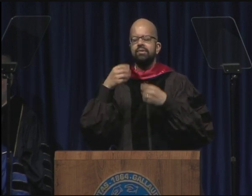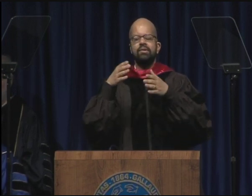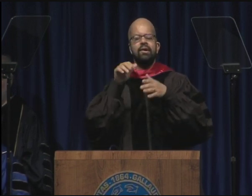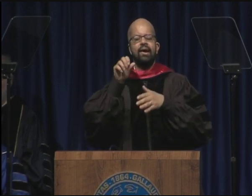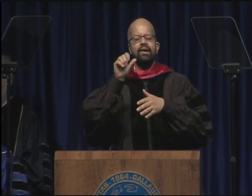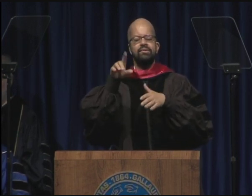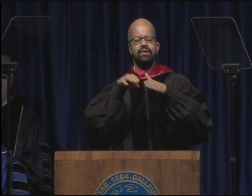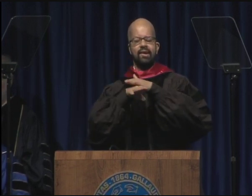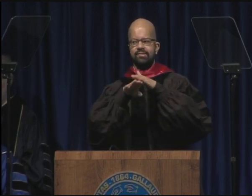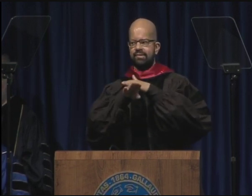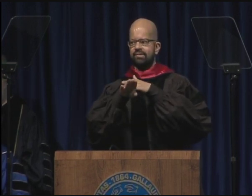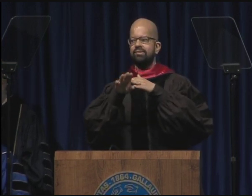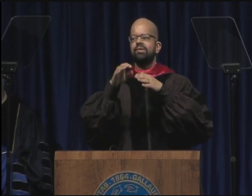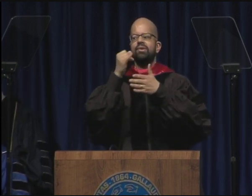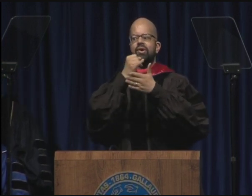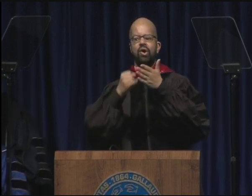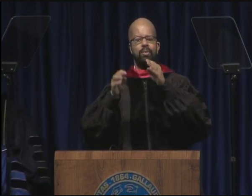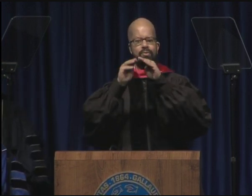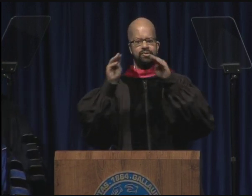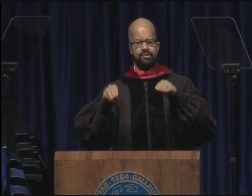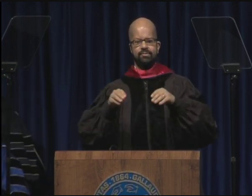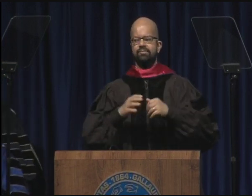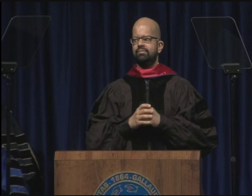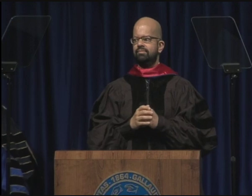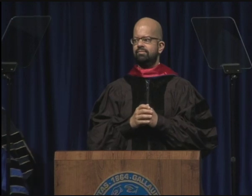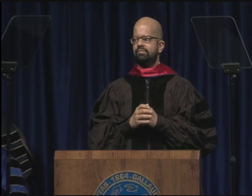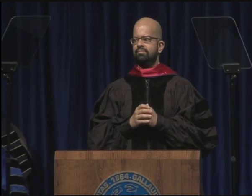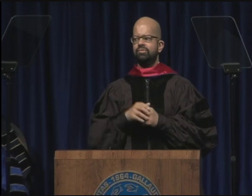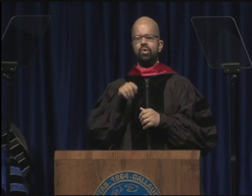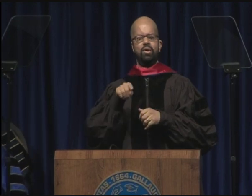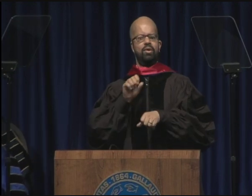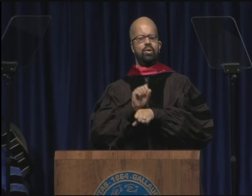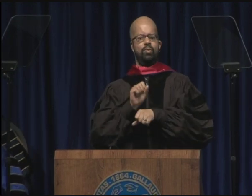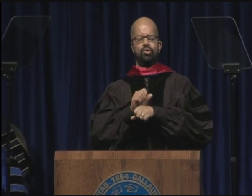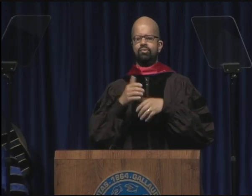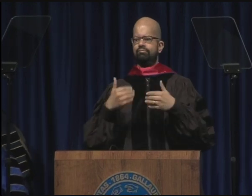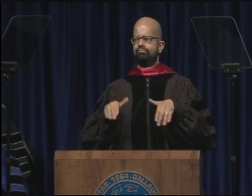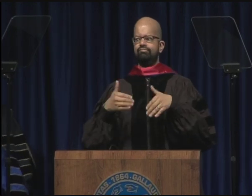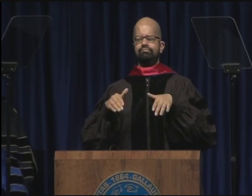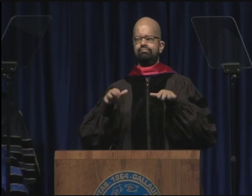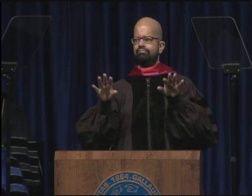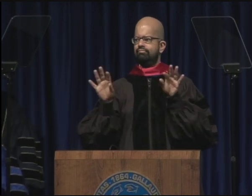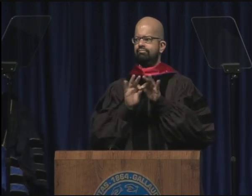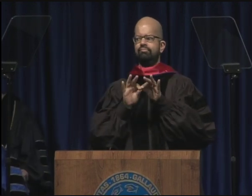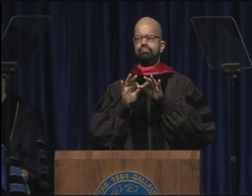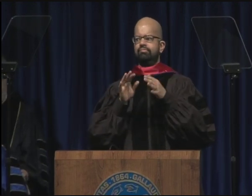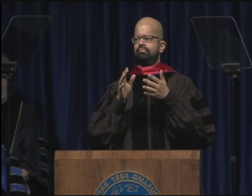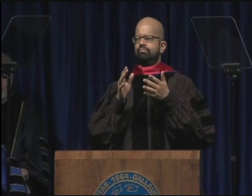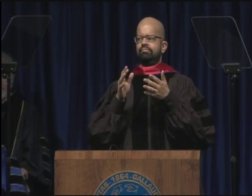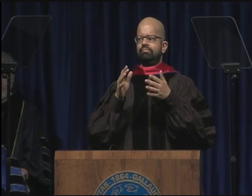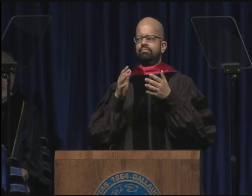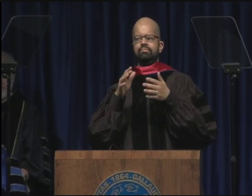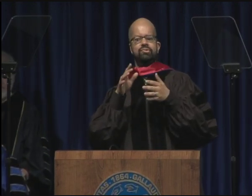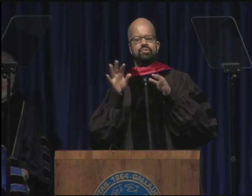apps to provide ASL access in art museums." A work that is of